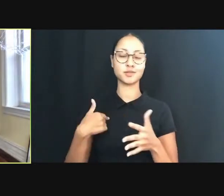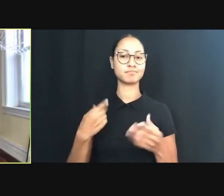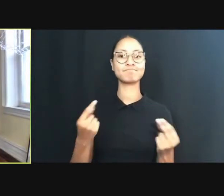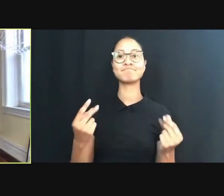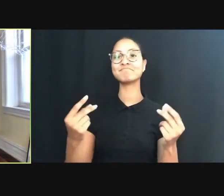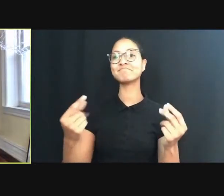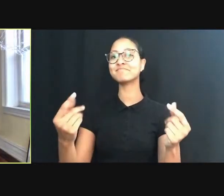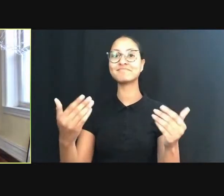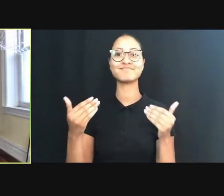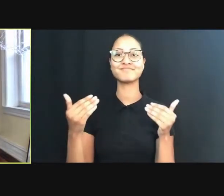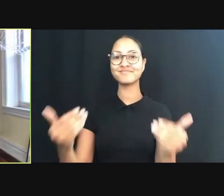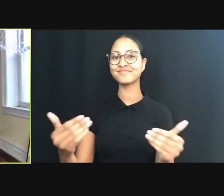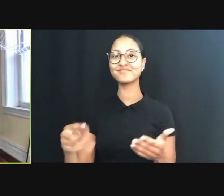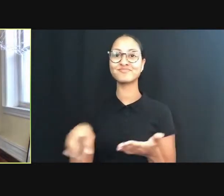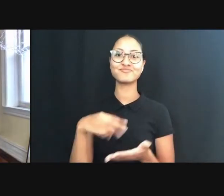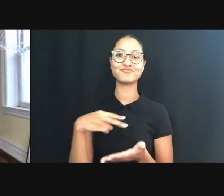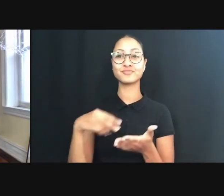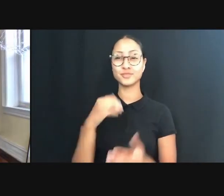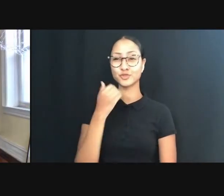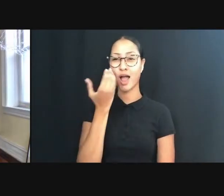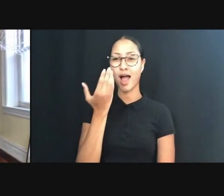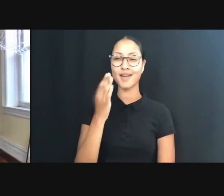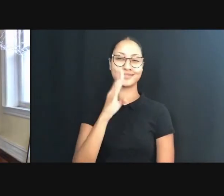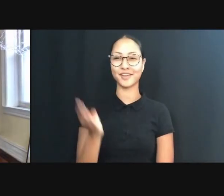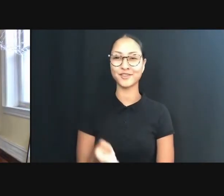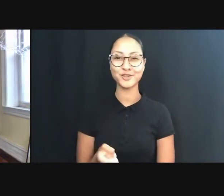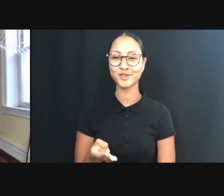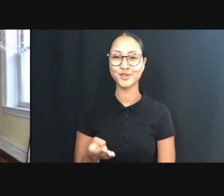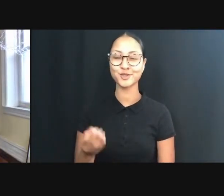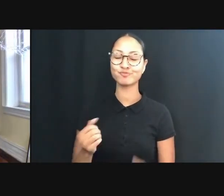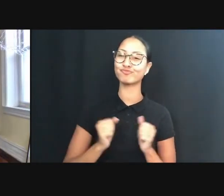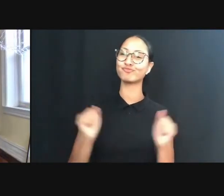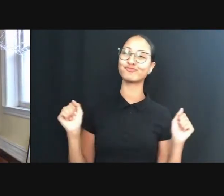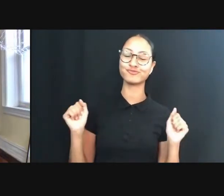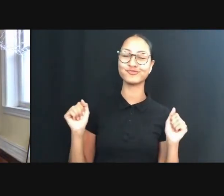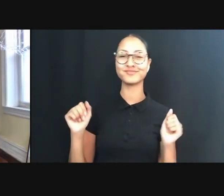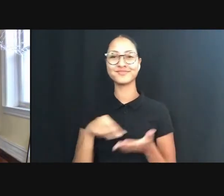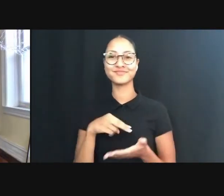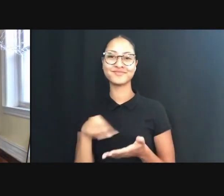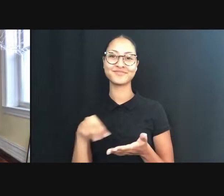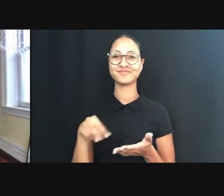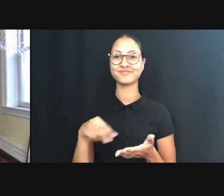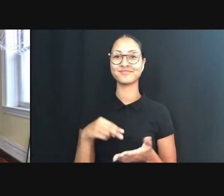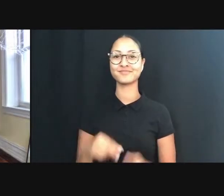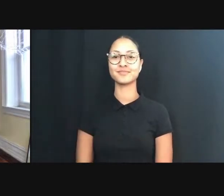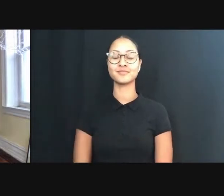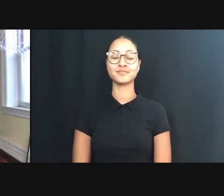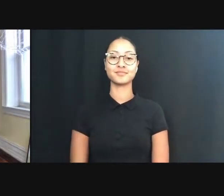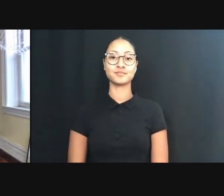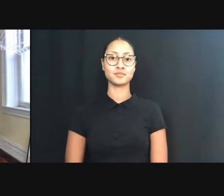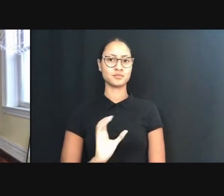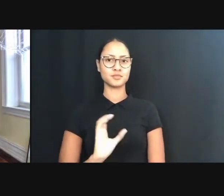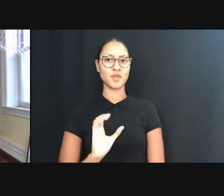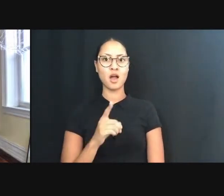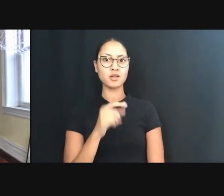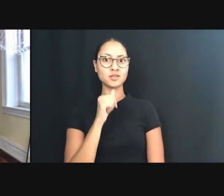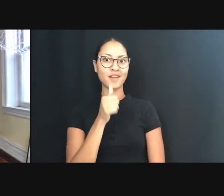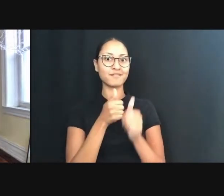about it. But you didn't follow, scared about it. You didn't follow the modern dance ballet